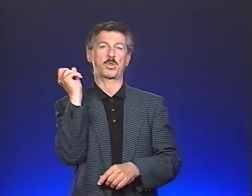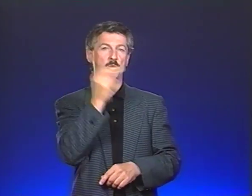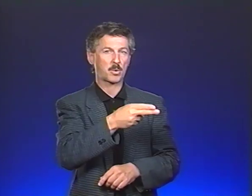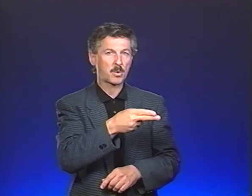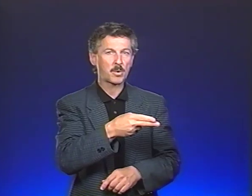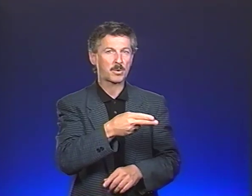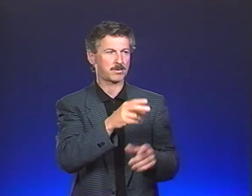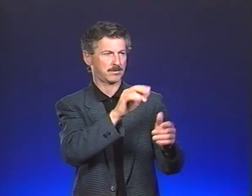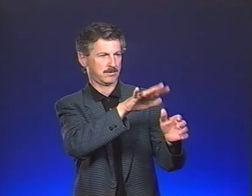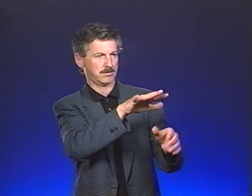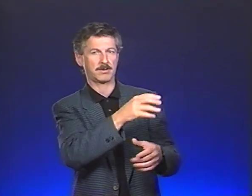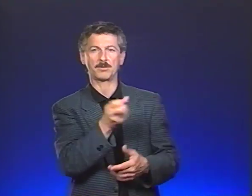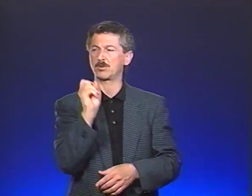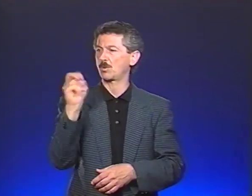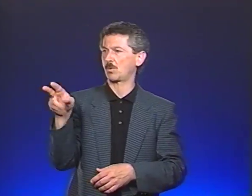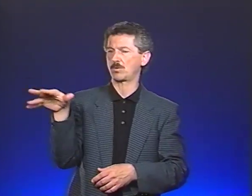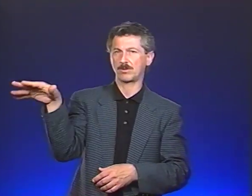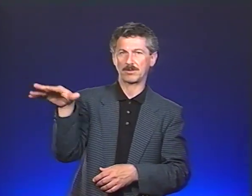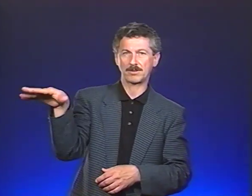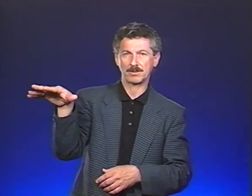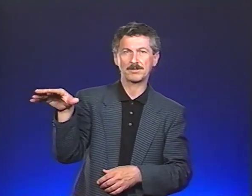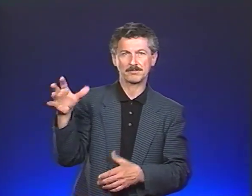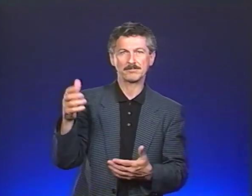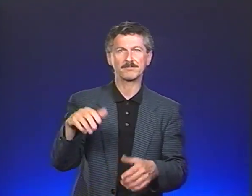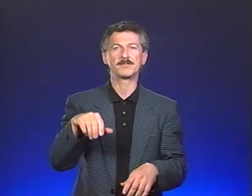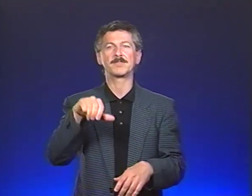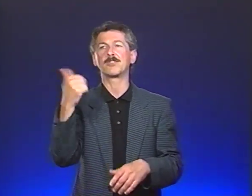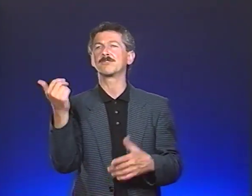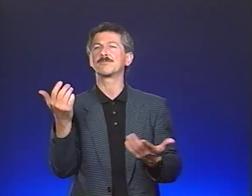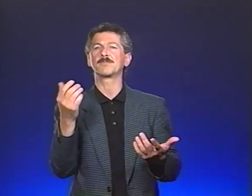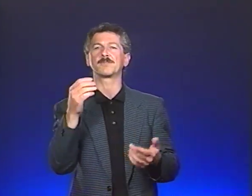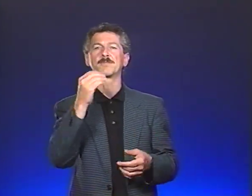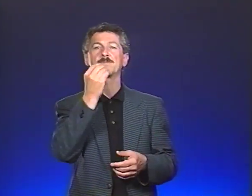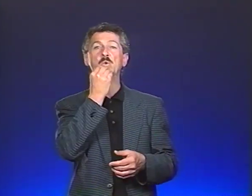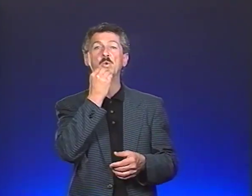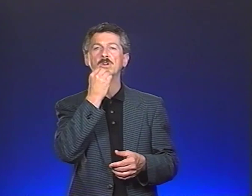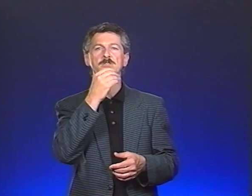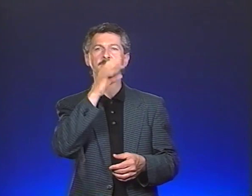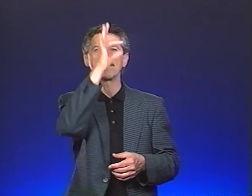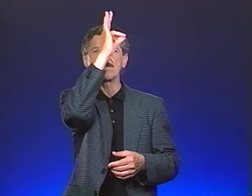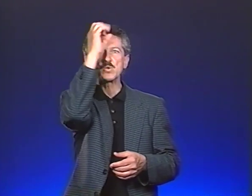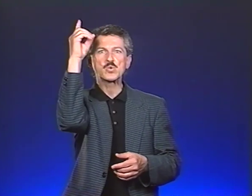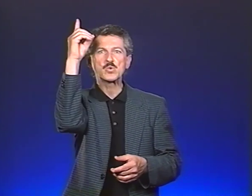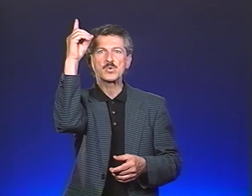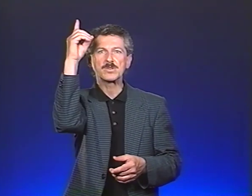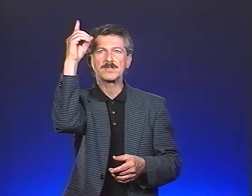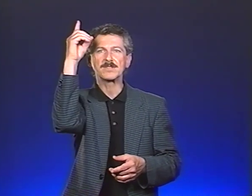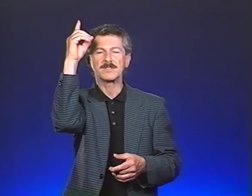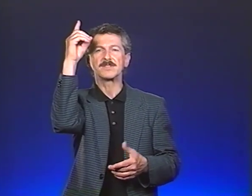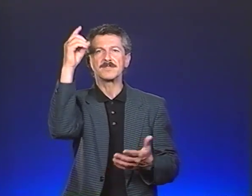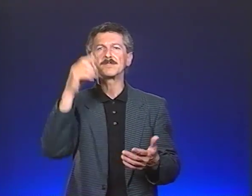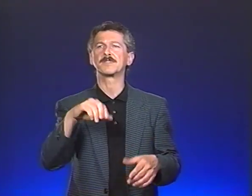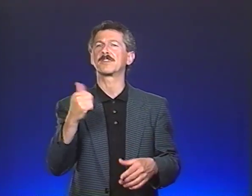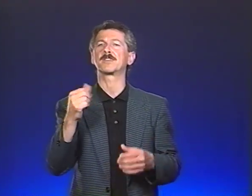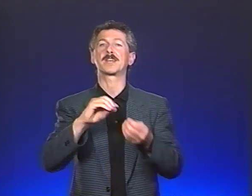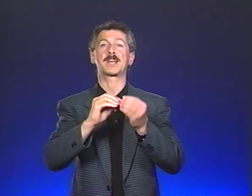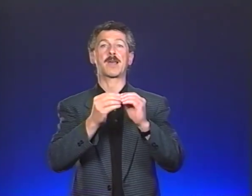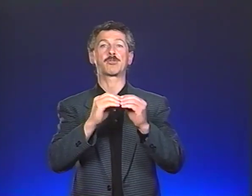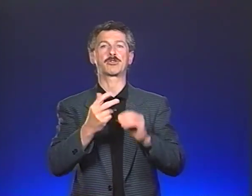Another example is throw. The location is specified in the direction I make the sign. I can use the finger-spelled sign